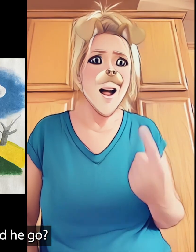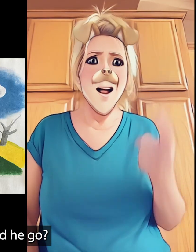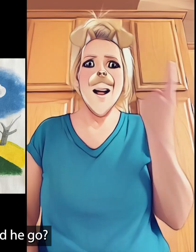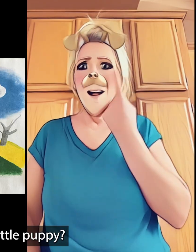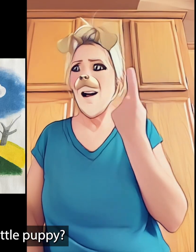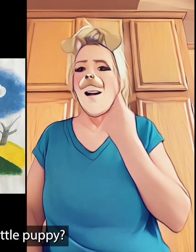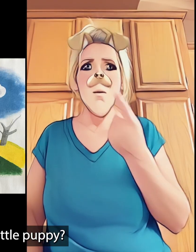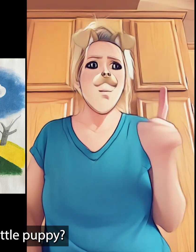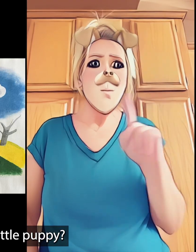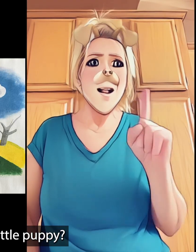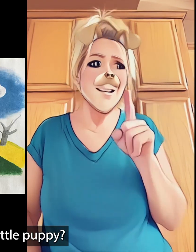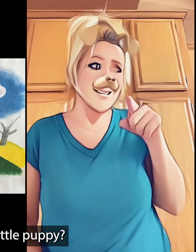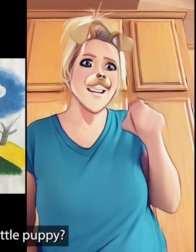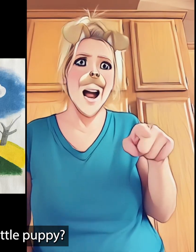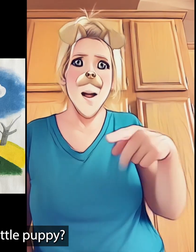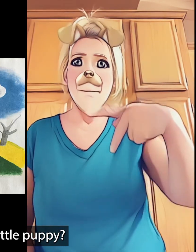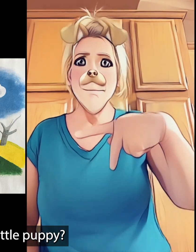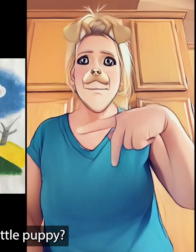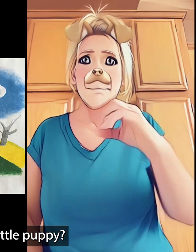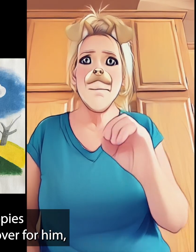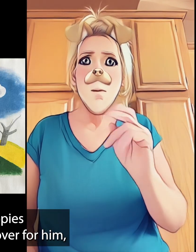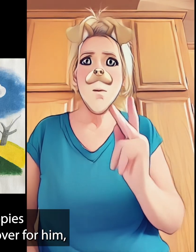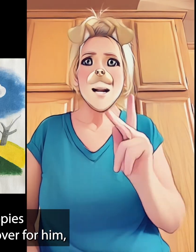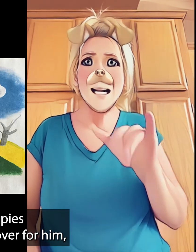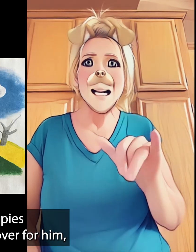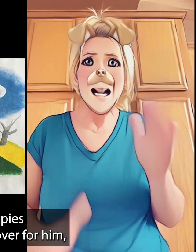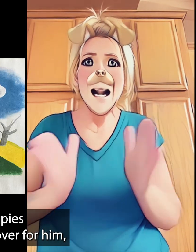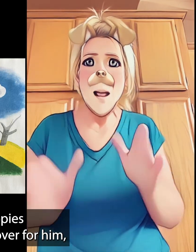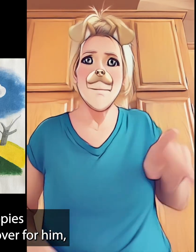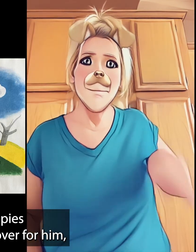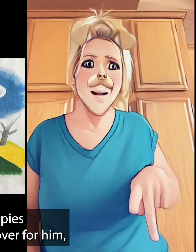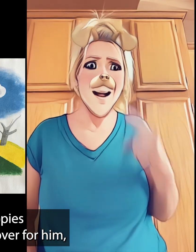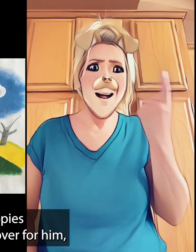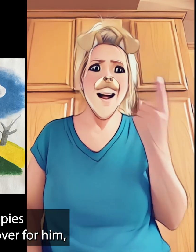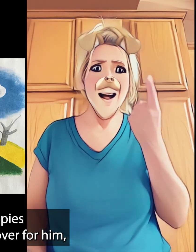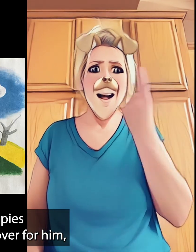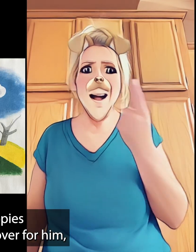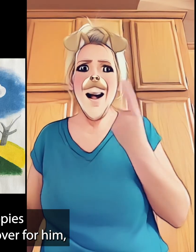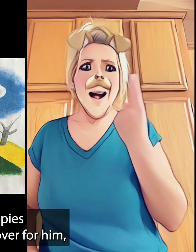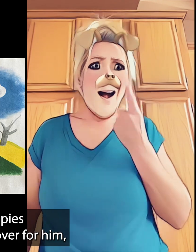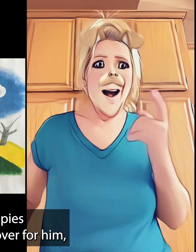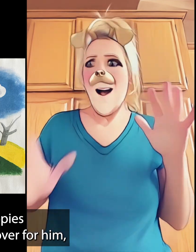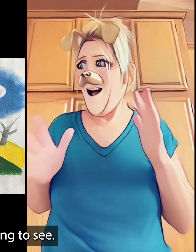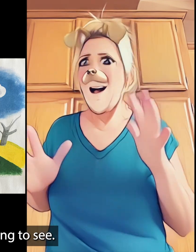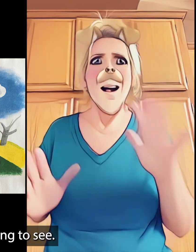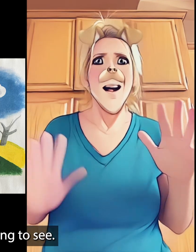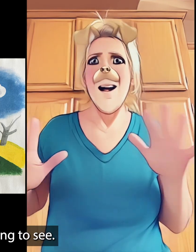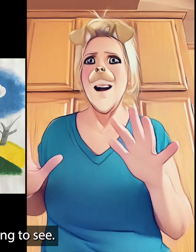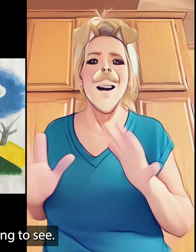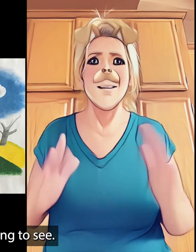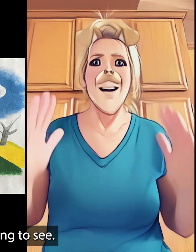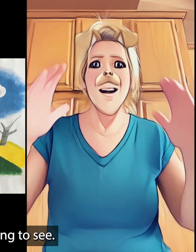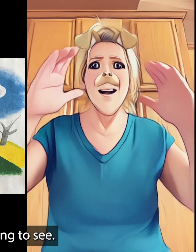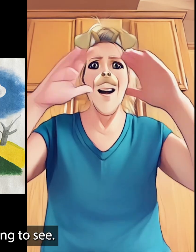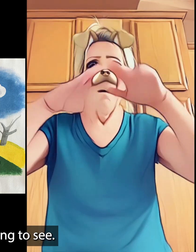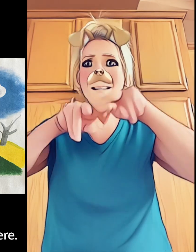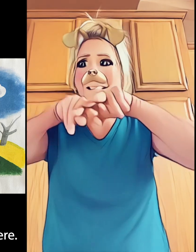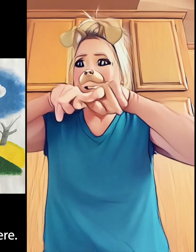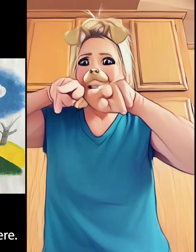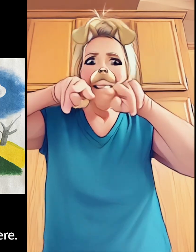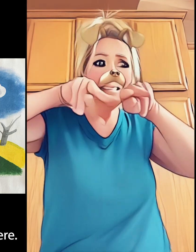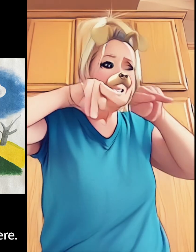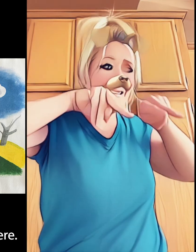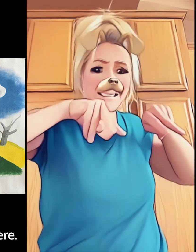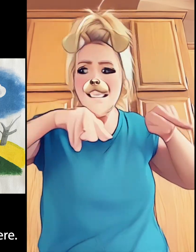he go? Where is that poky little puppy? The other puppies nervously looked all over for him, but there was nothing to see.